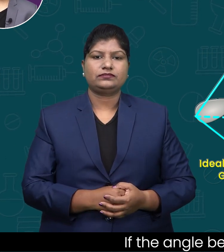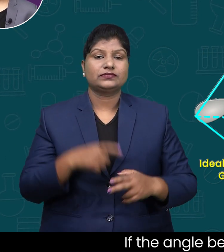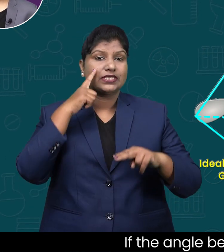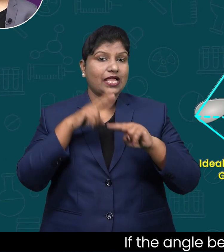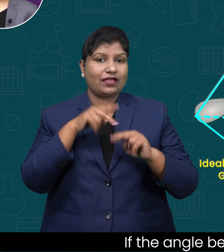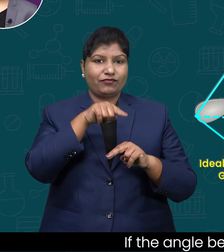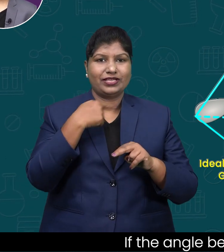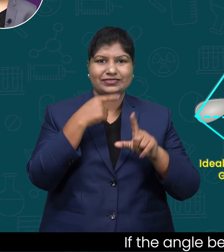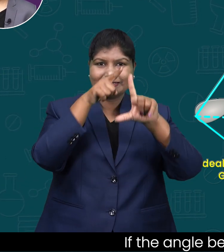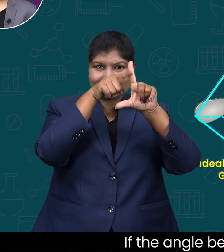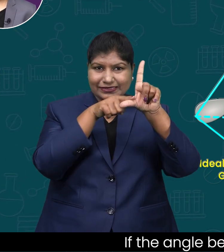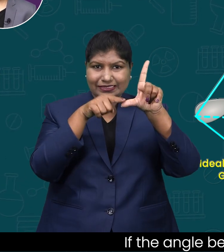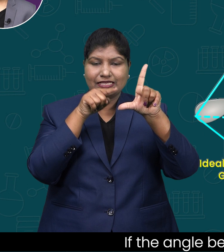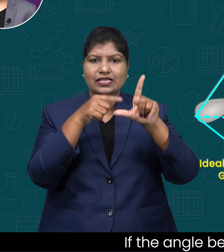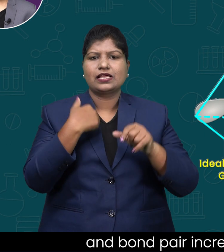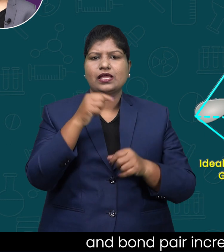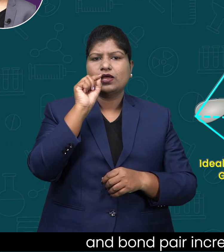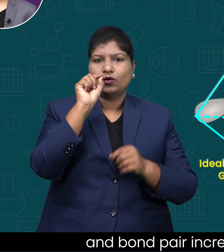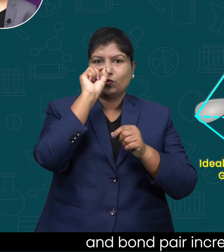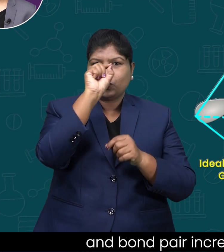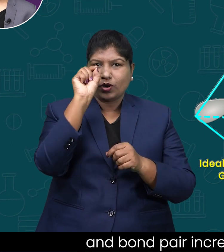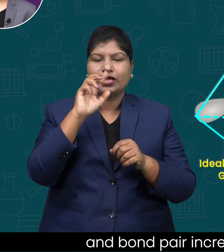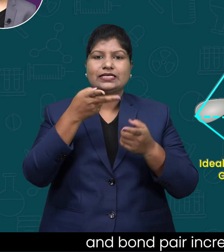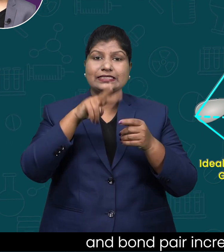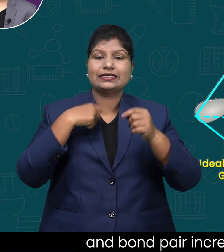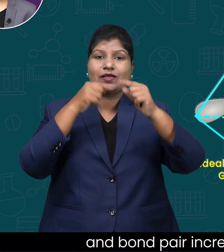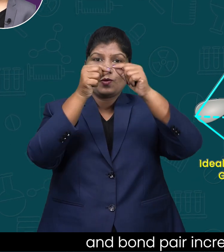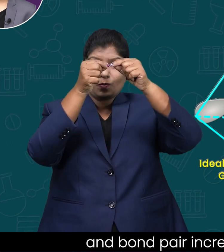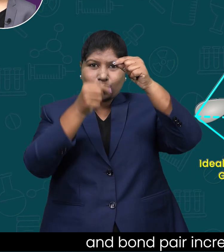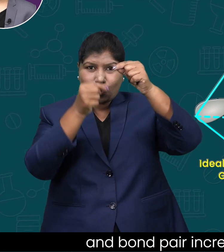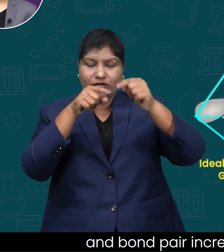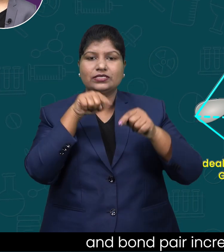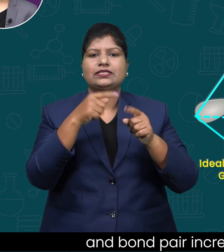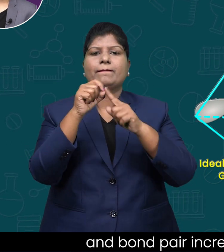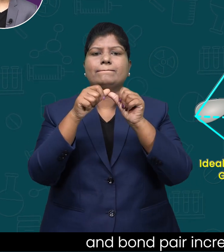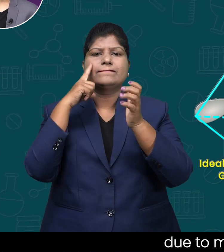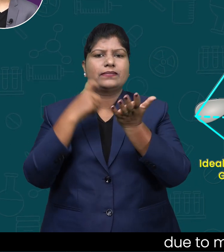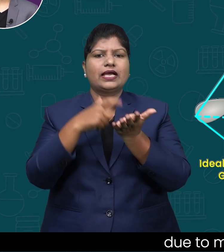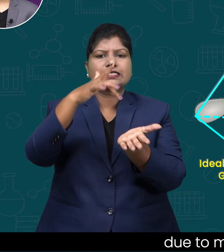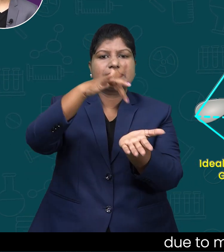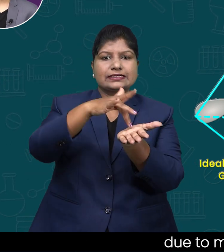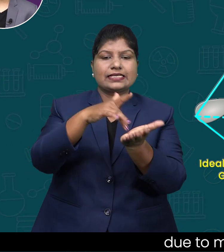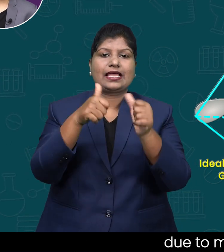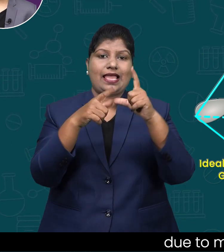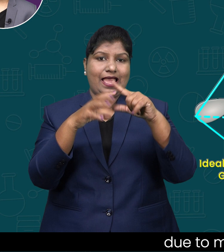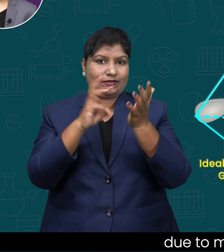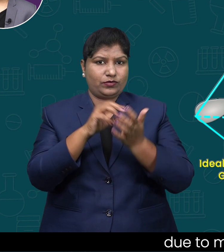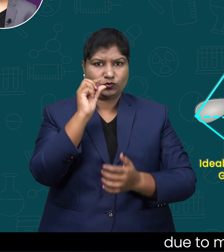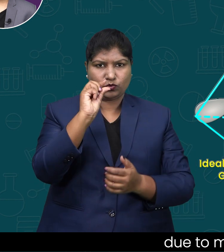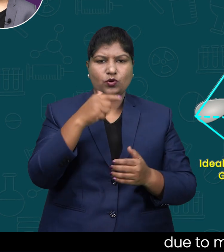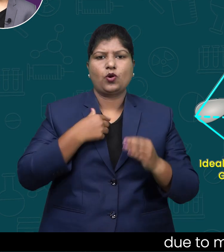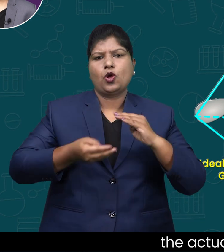If the angle between the lone pair and bond pair increases at the central atom due to more